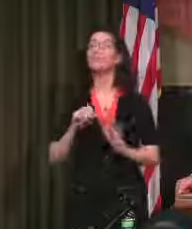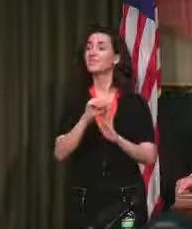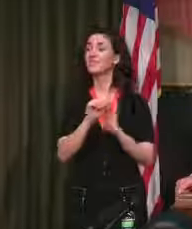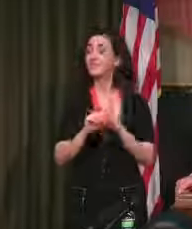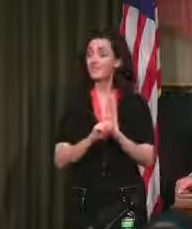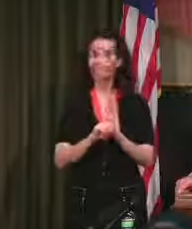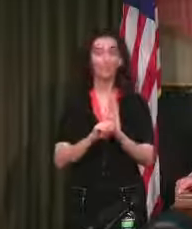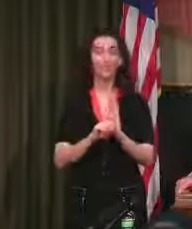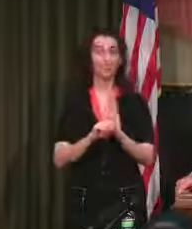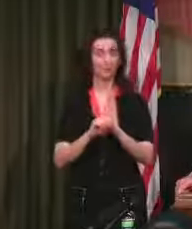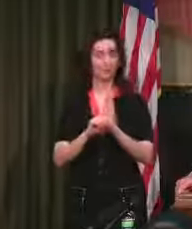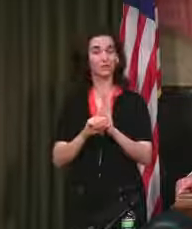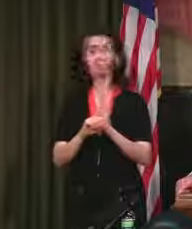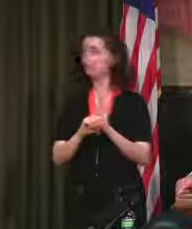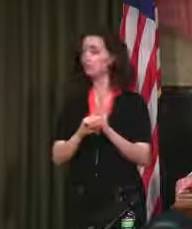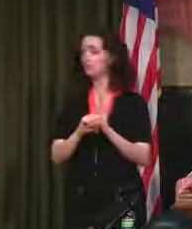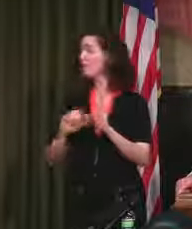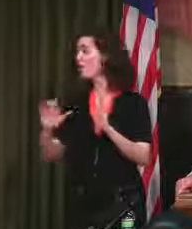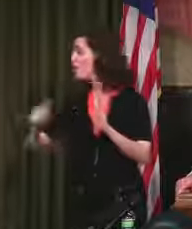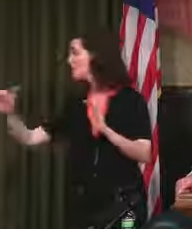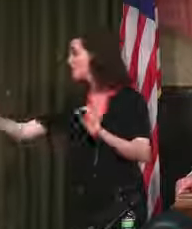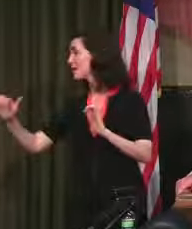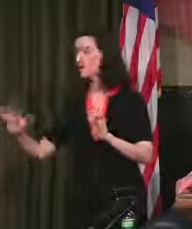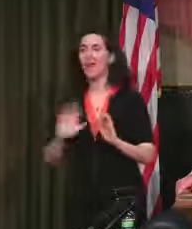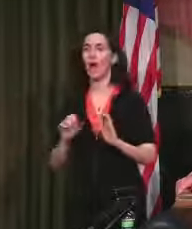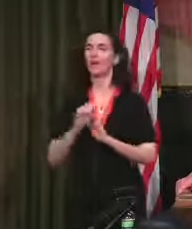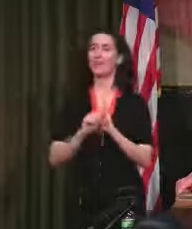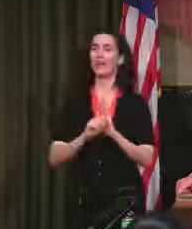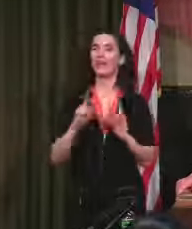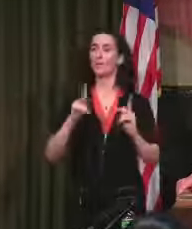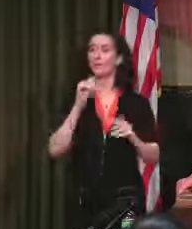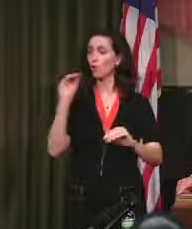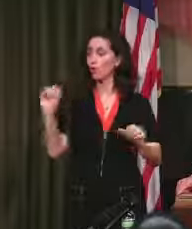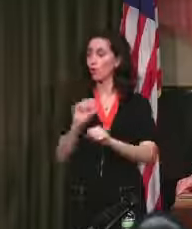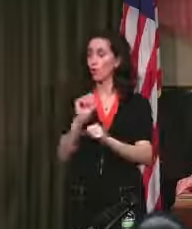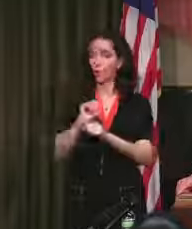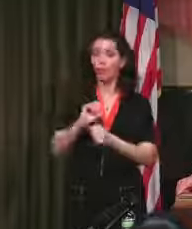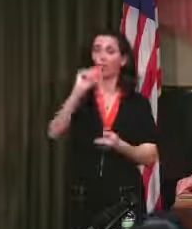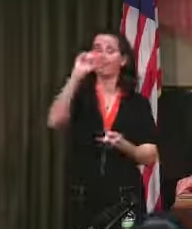rate declined more than ours last year. And we are achieving,